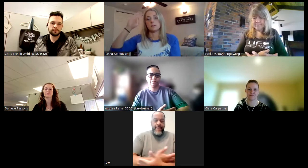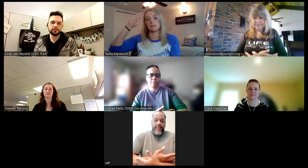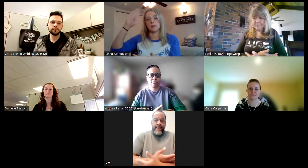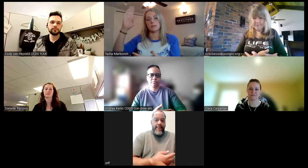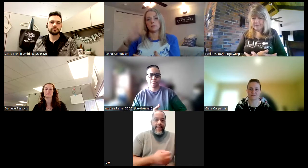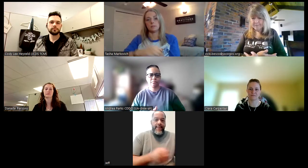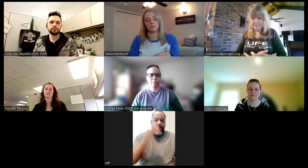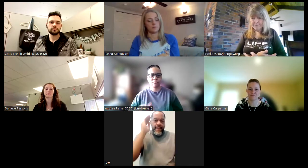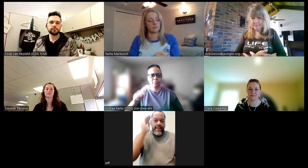son.